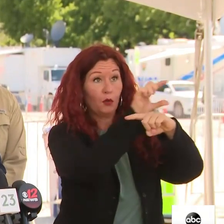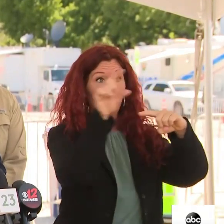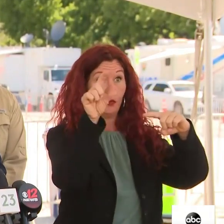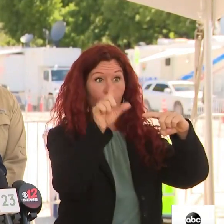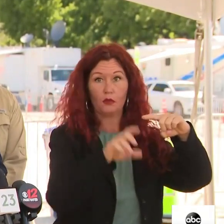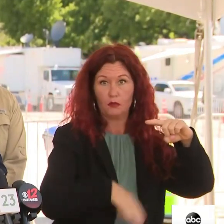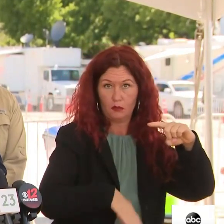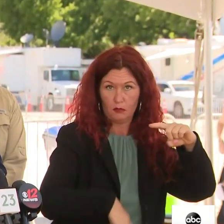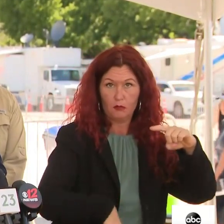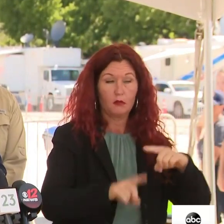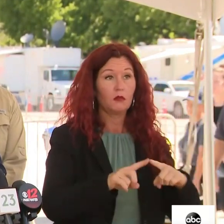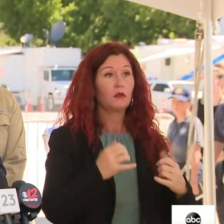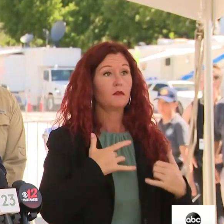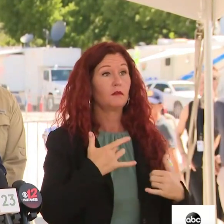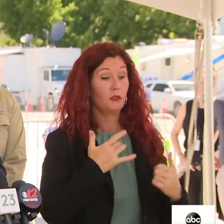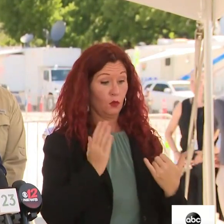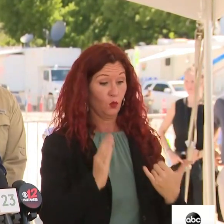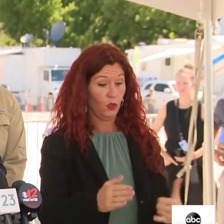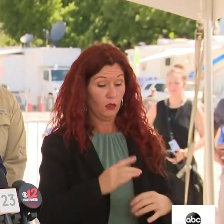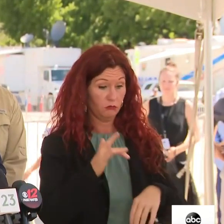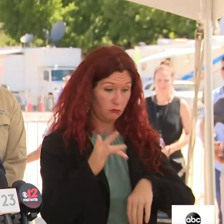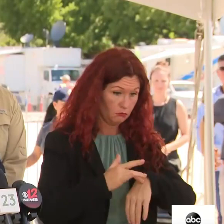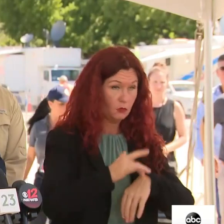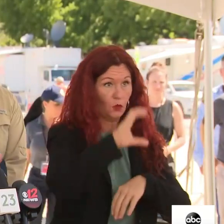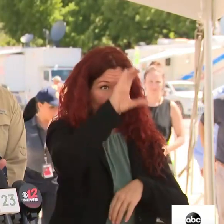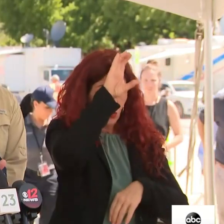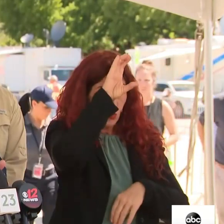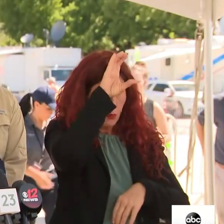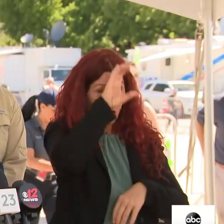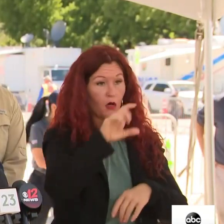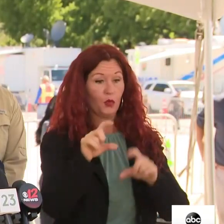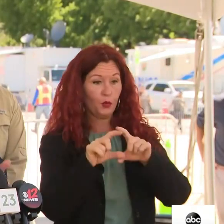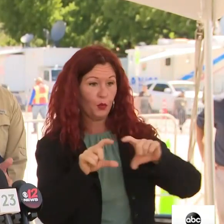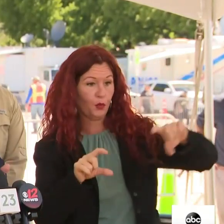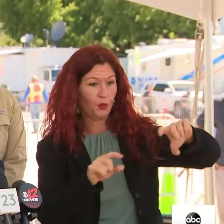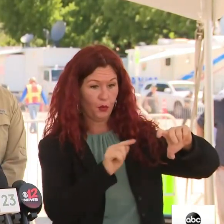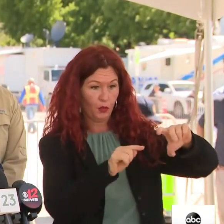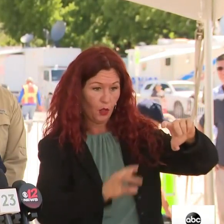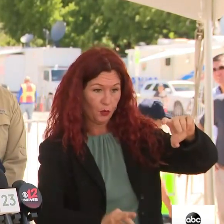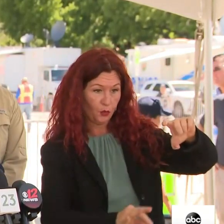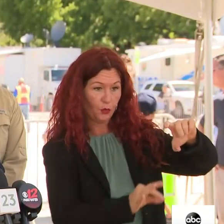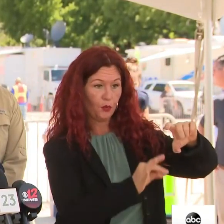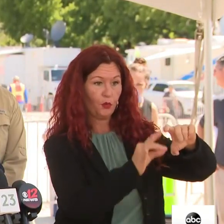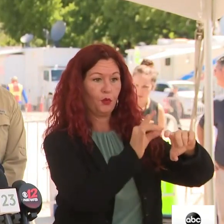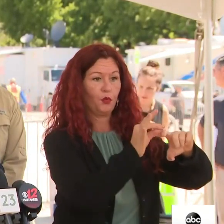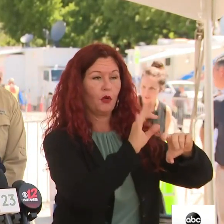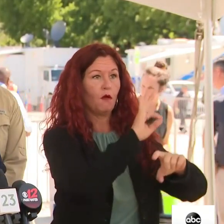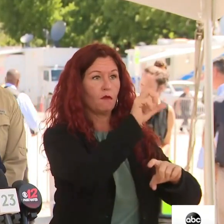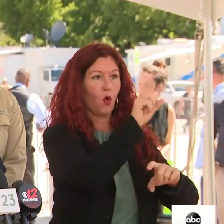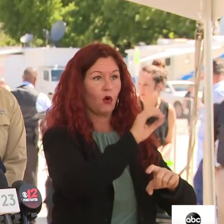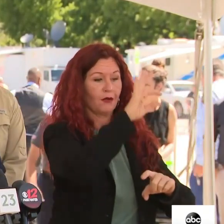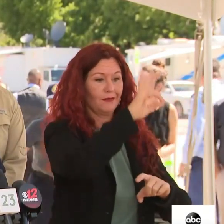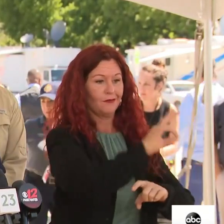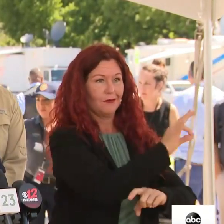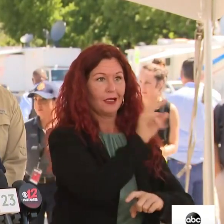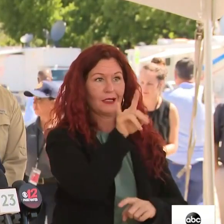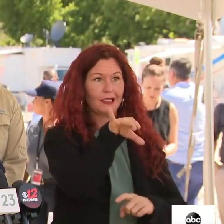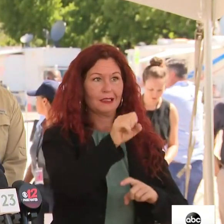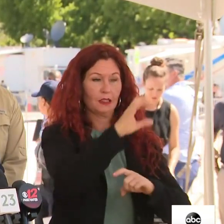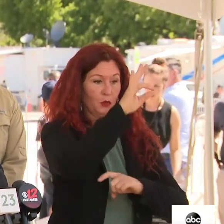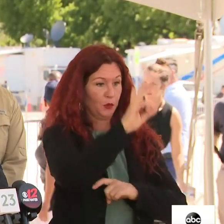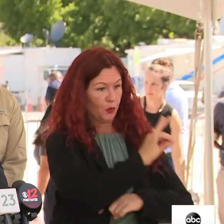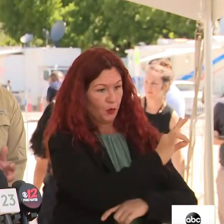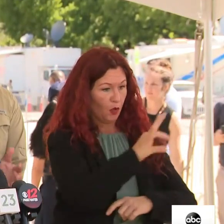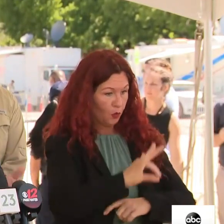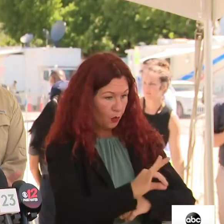pass over probably the western portion of Cuba, end up in the Florida Straits, and then start impacting Florida, with the eye of the storm right